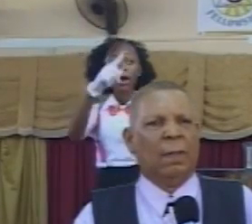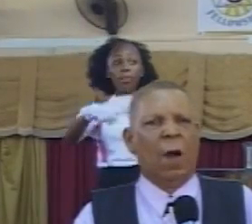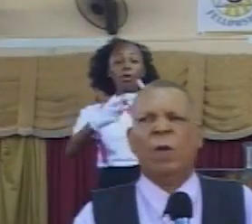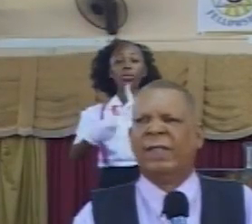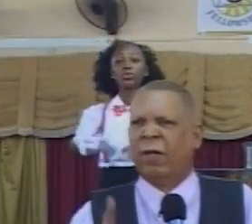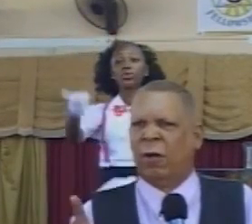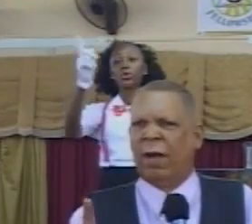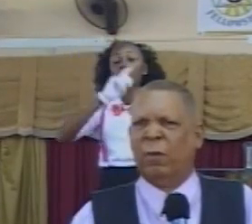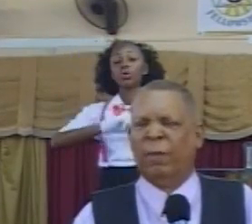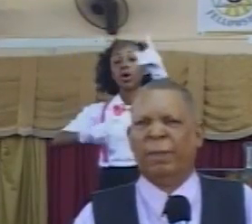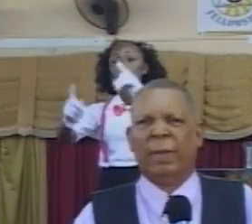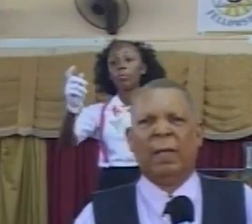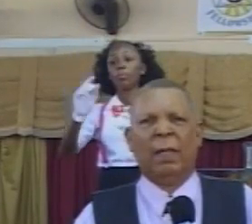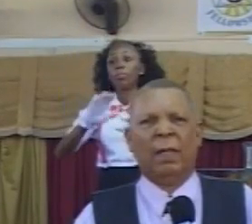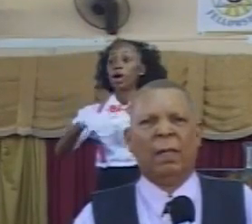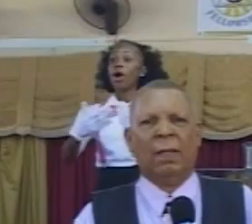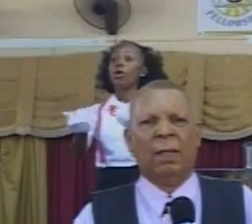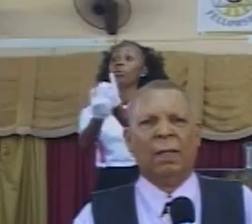How secure are you?